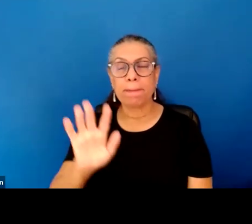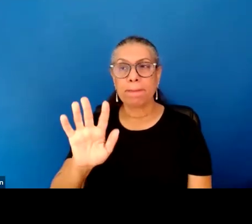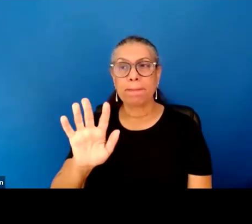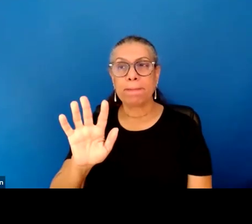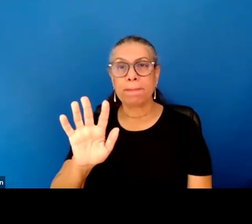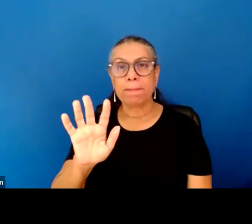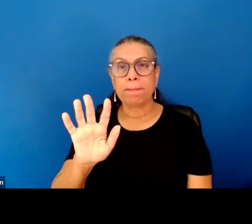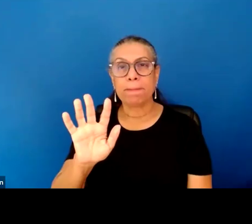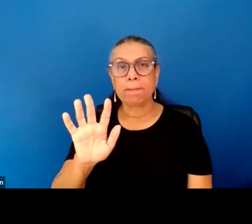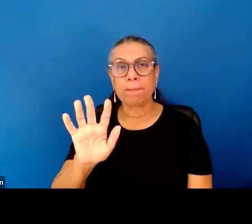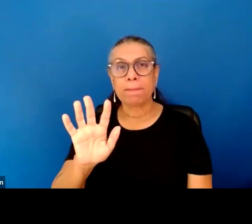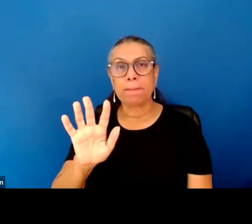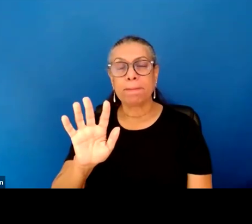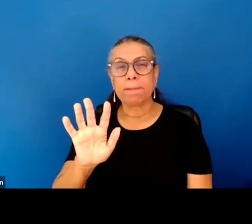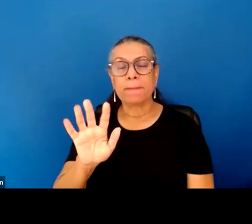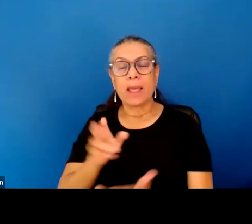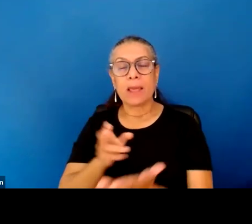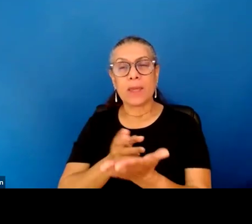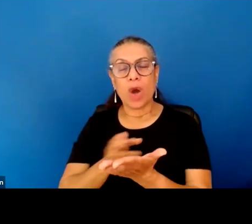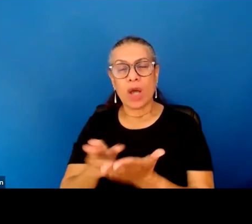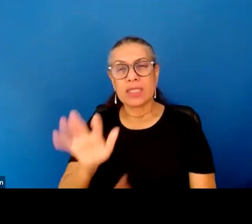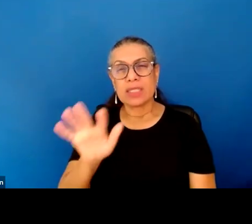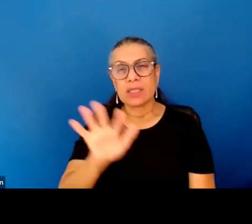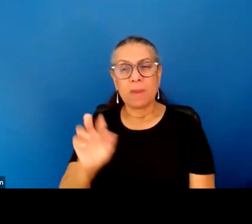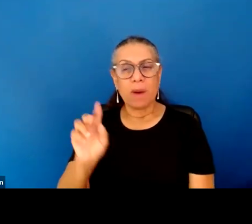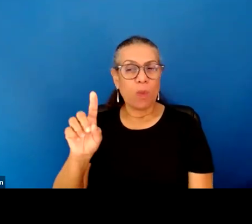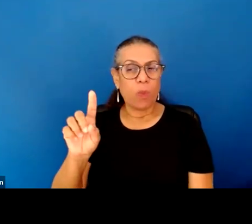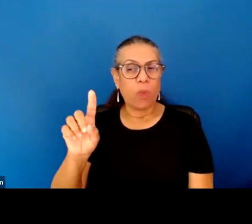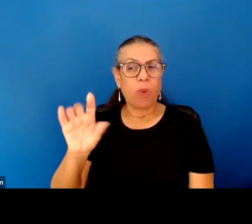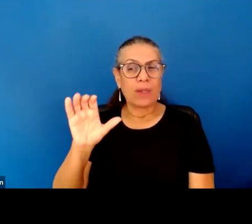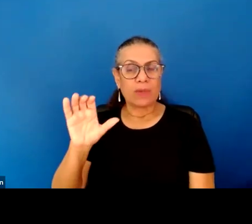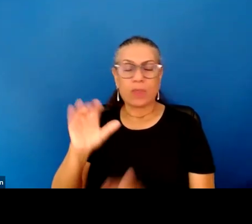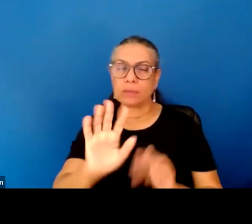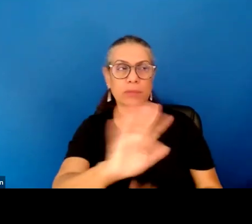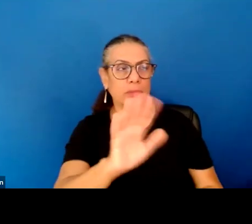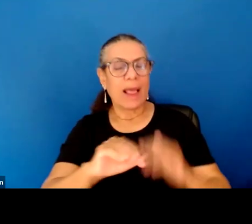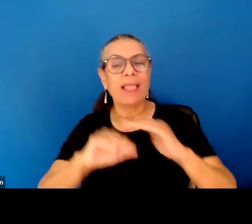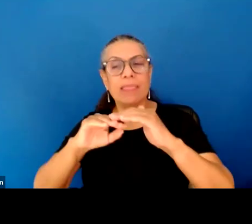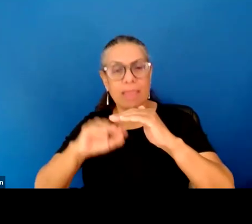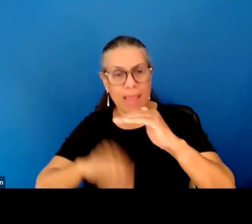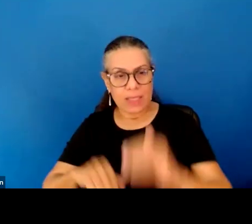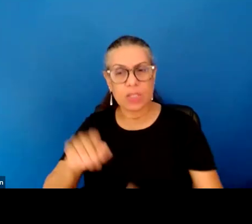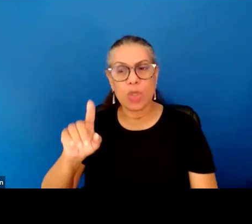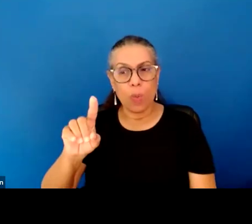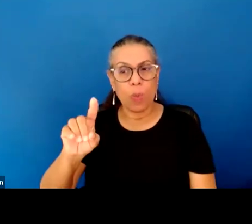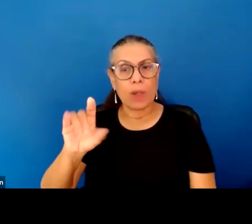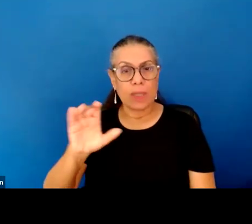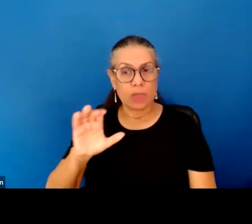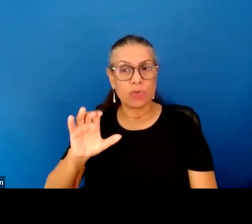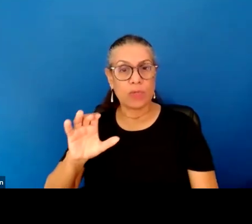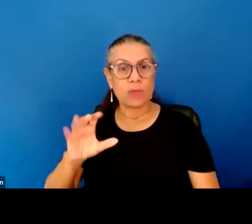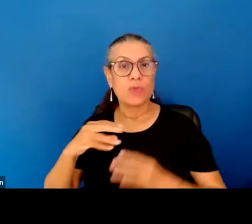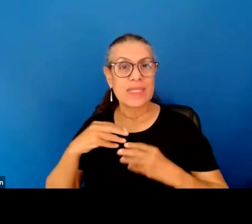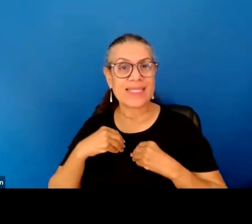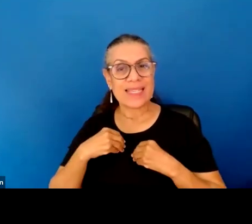about 100 students that receive some form of the housing point. Less than 100 have received the housing points each